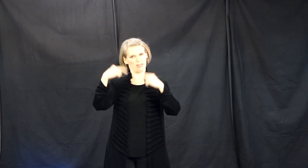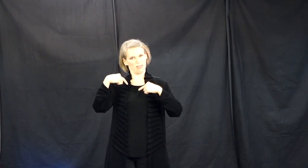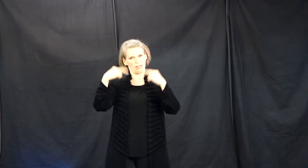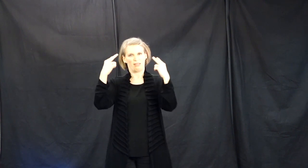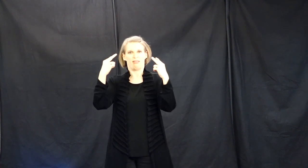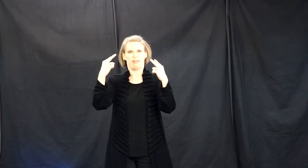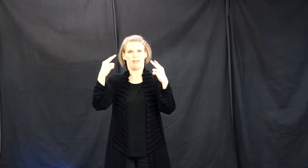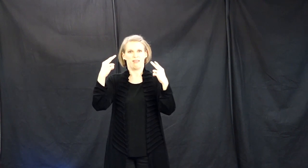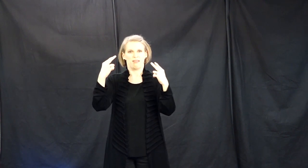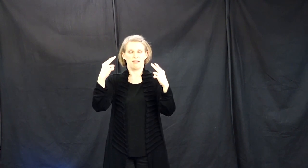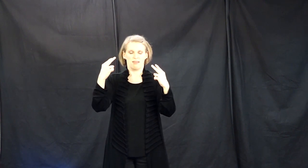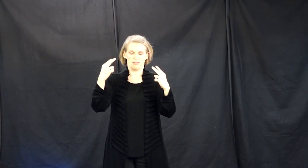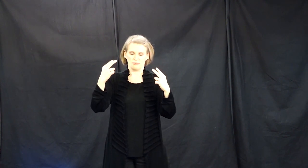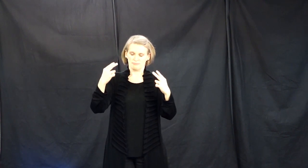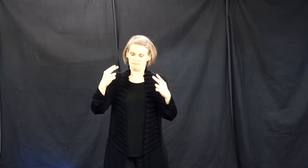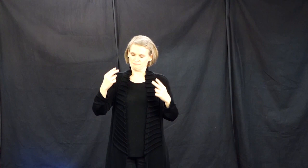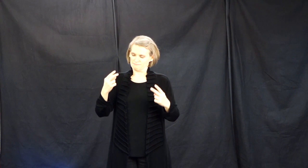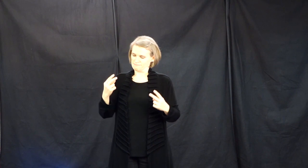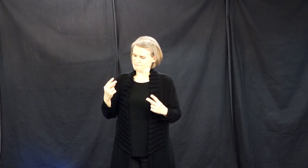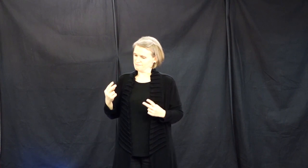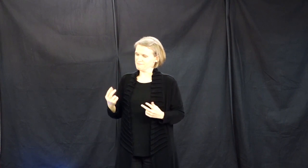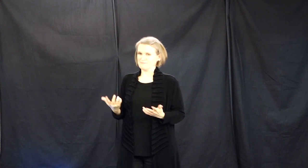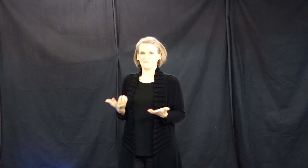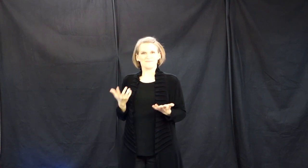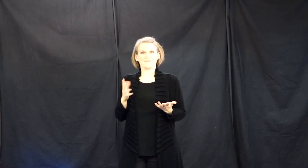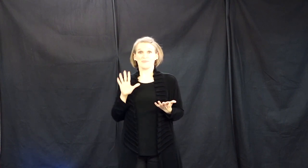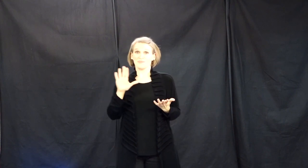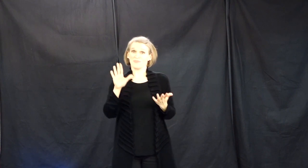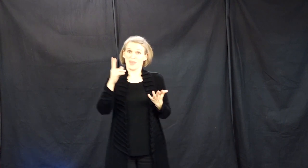Now I'm the villain in your history.